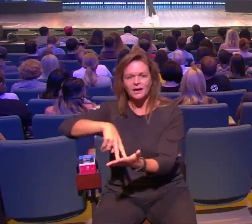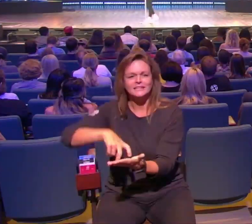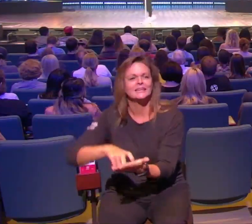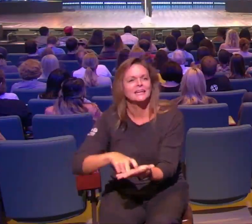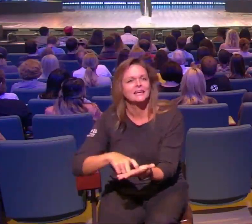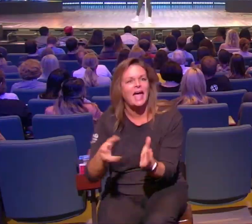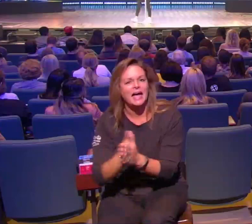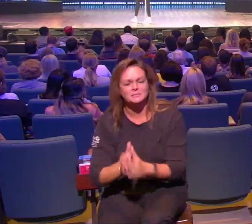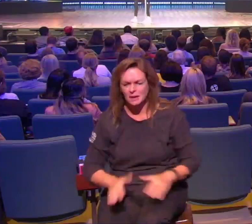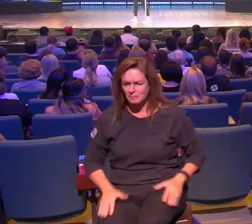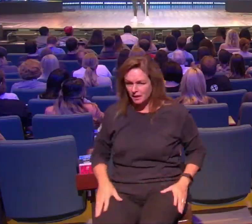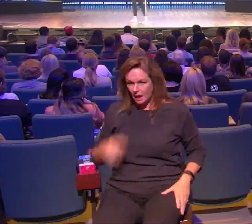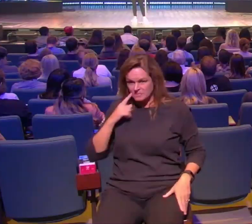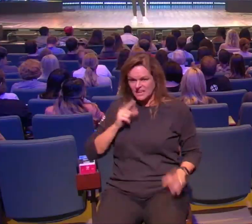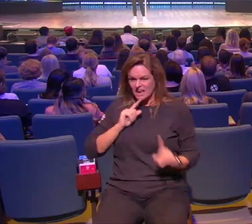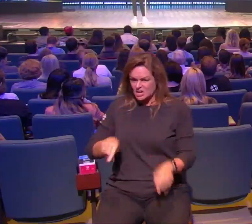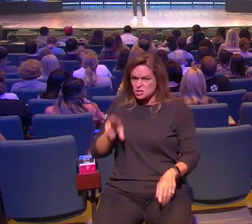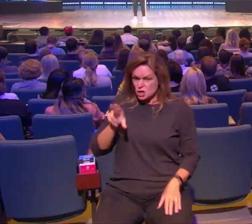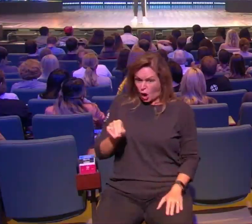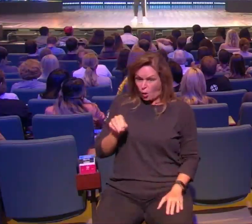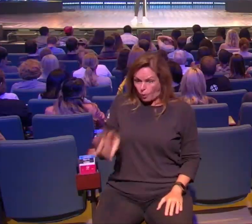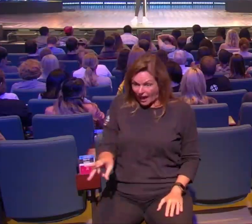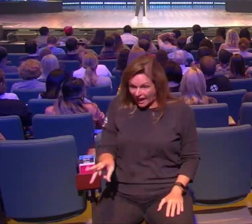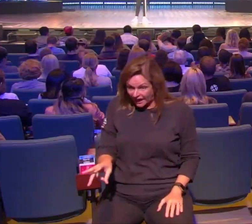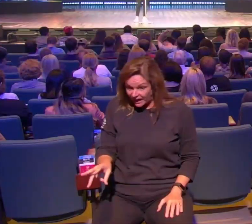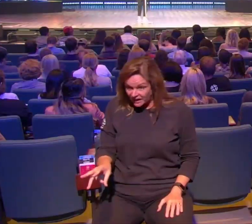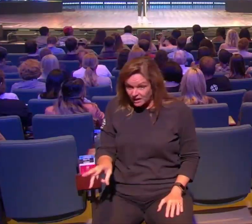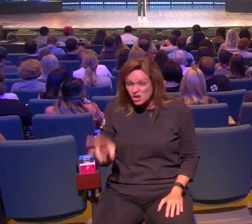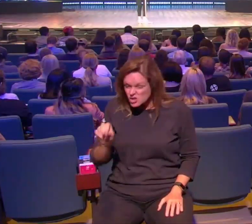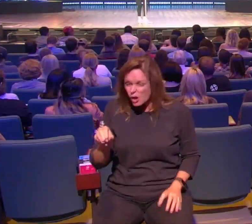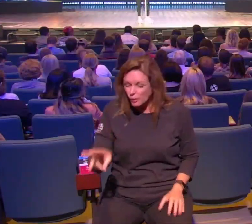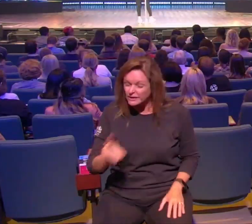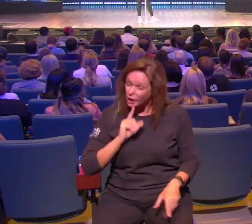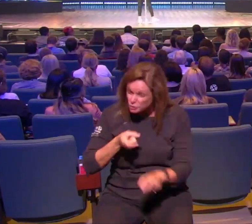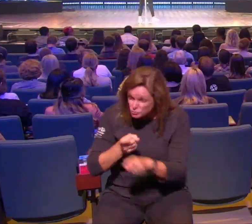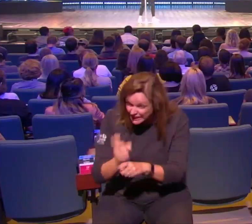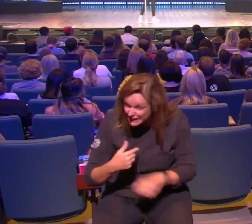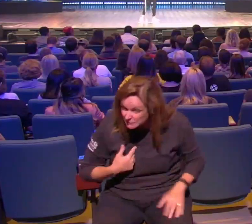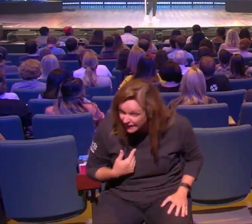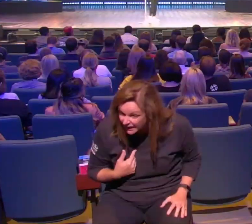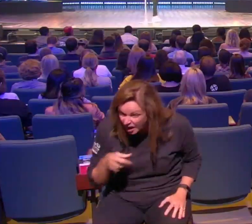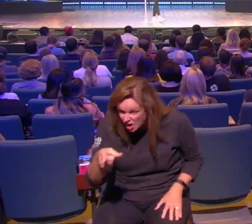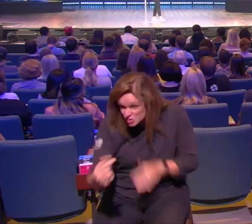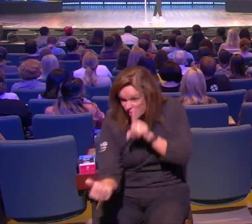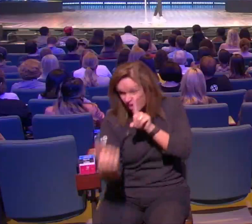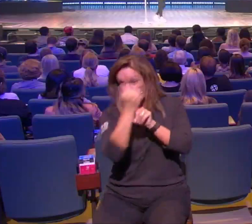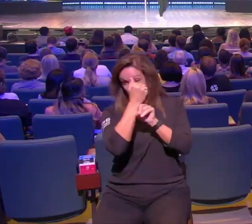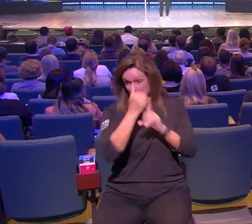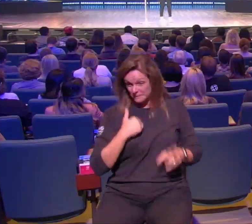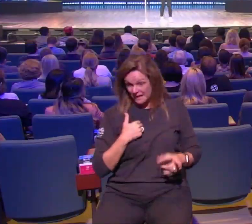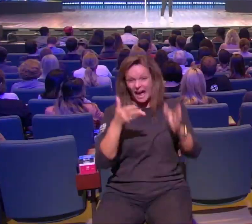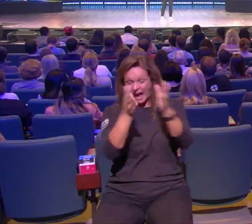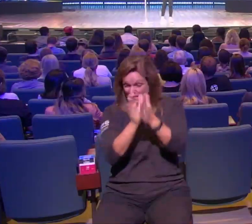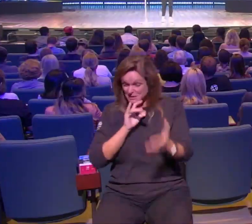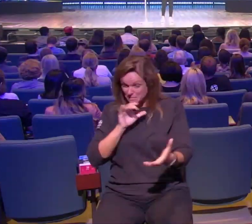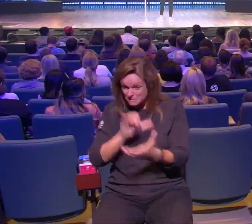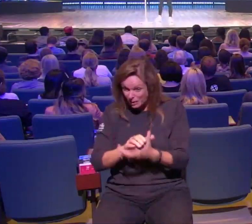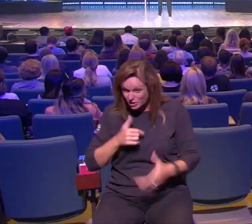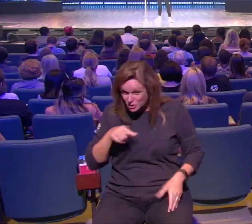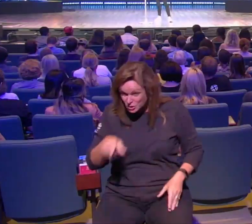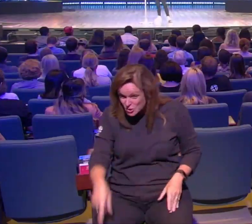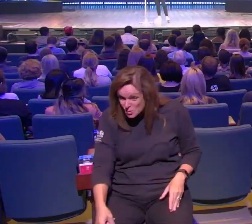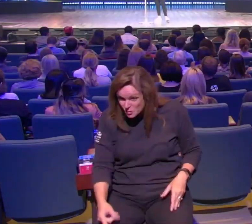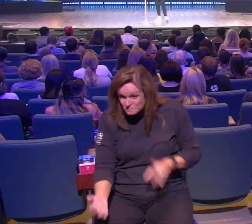no way. Are you kidding me? I mean, this is not anything of what I expected from that night. And I